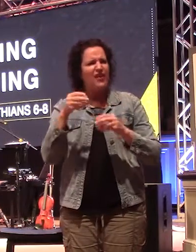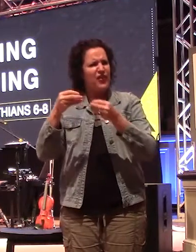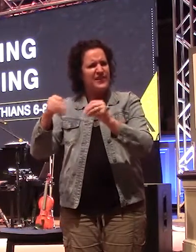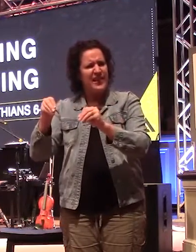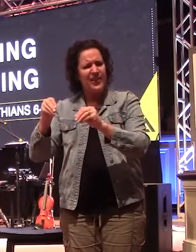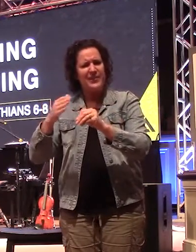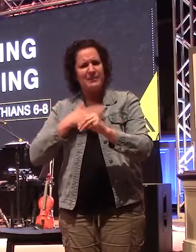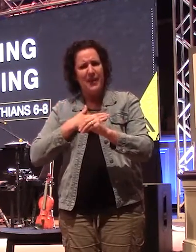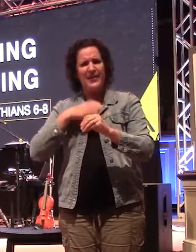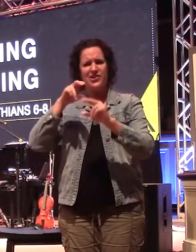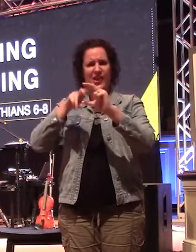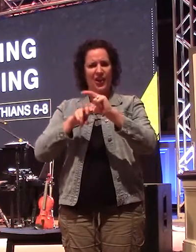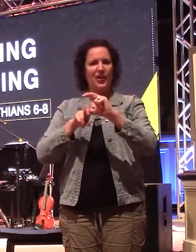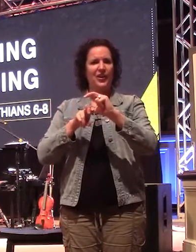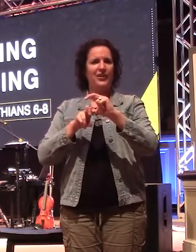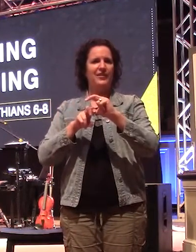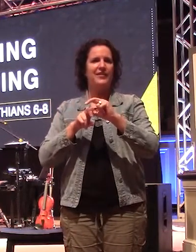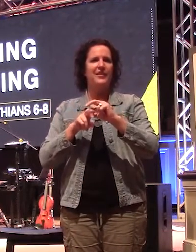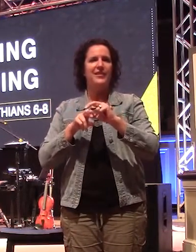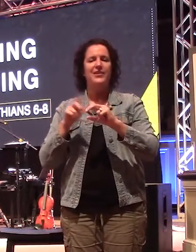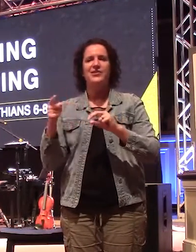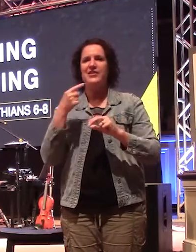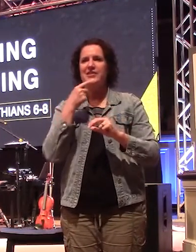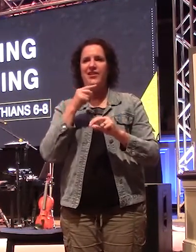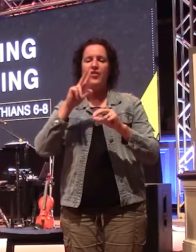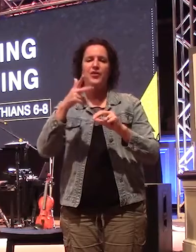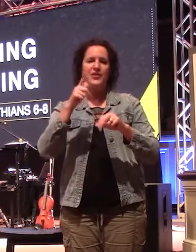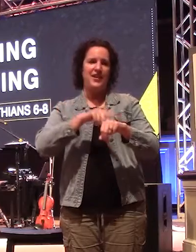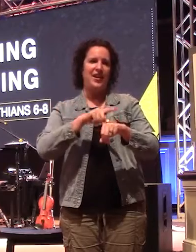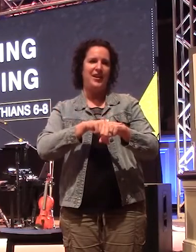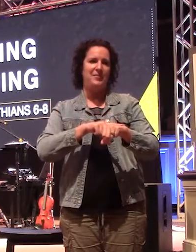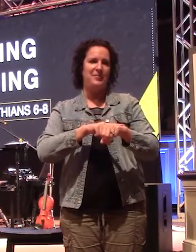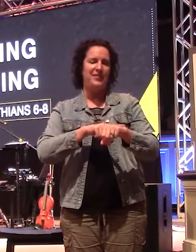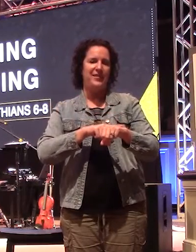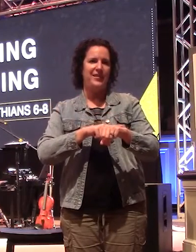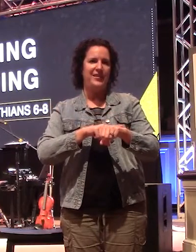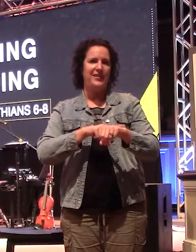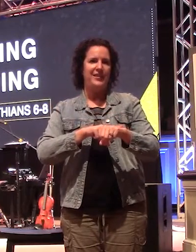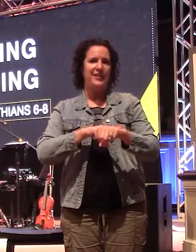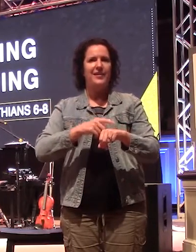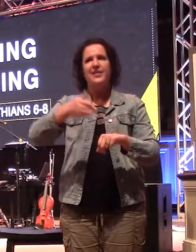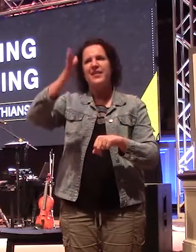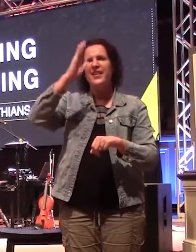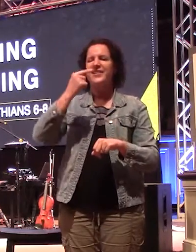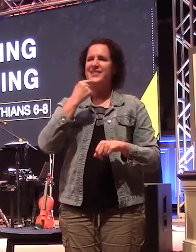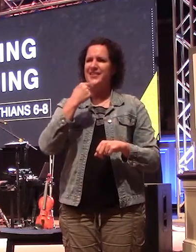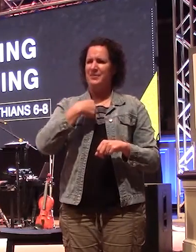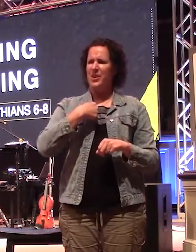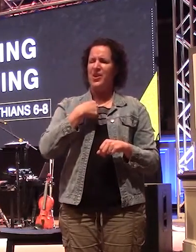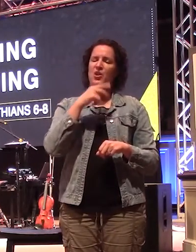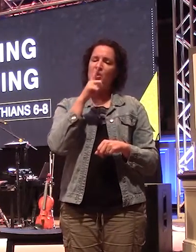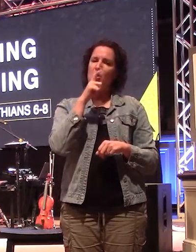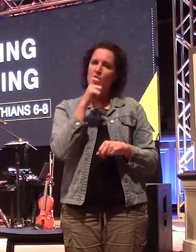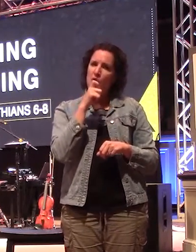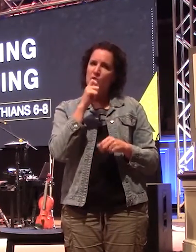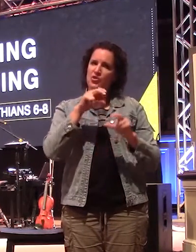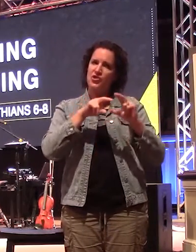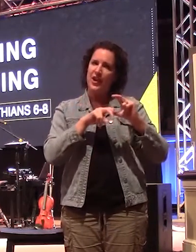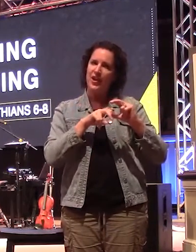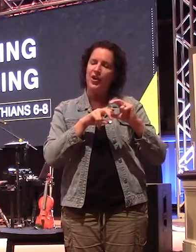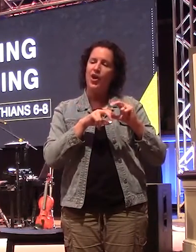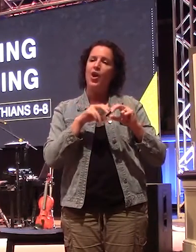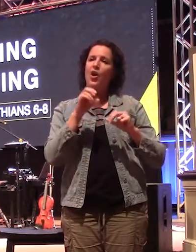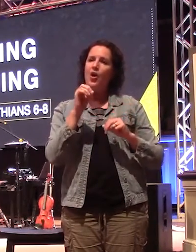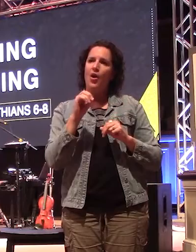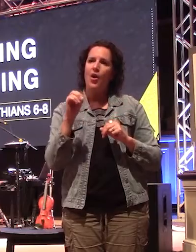that's my chair. She said, the third time she said that, God said to me, whose chair? Oh, that's your